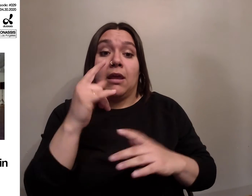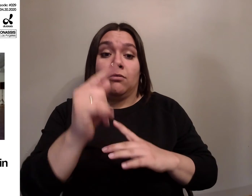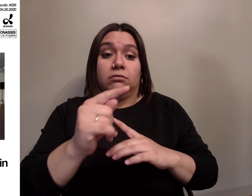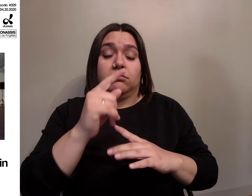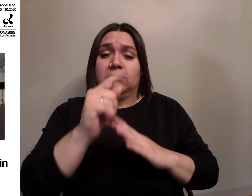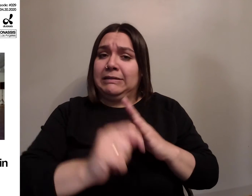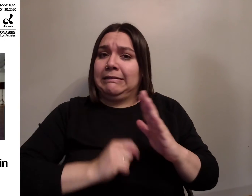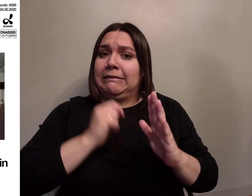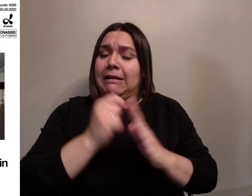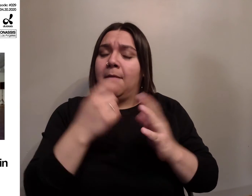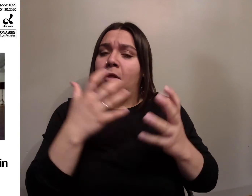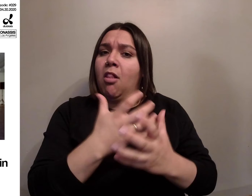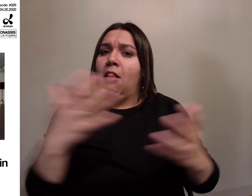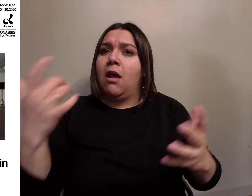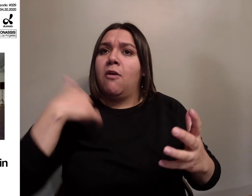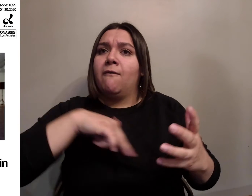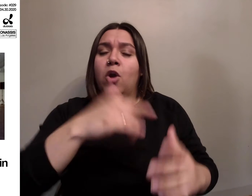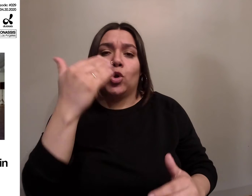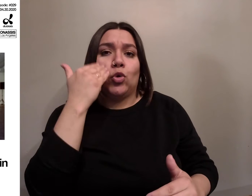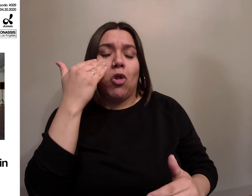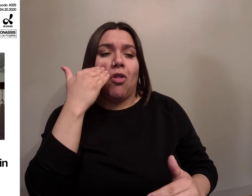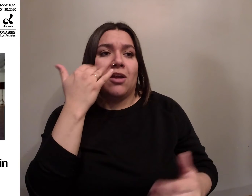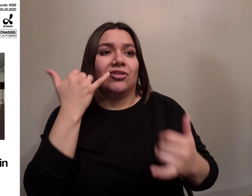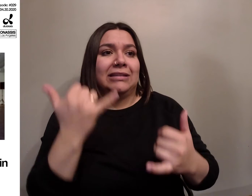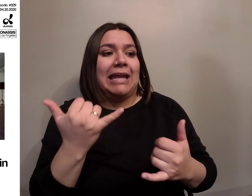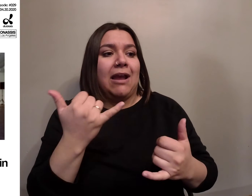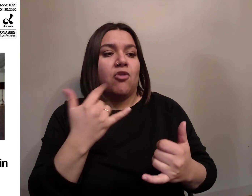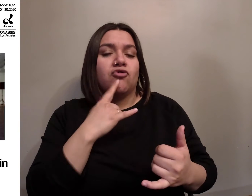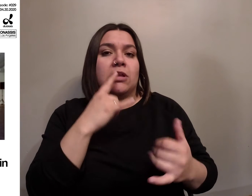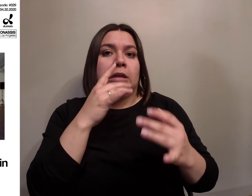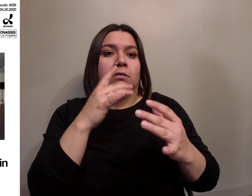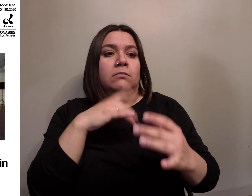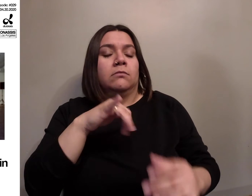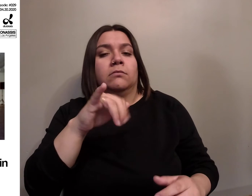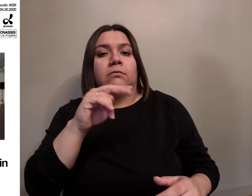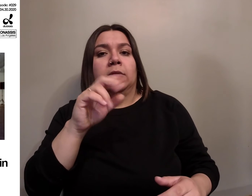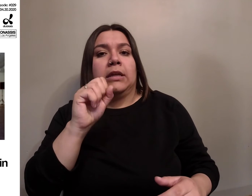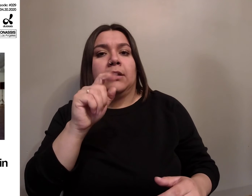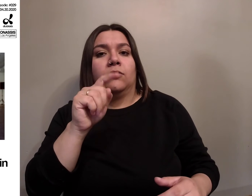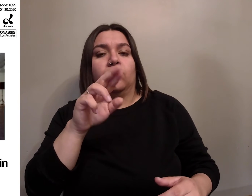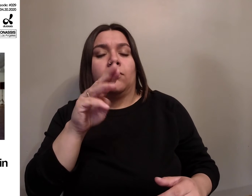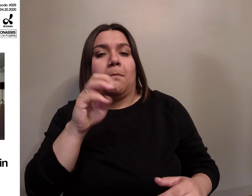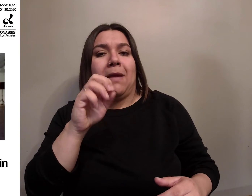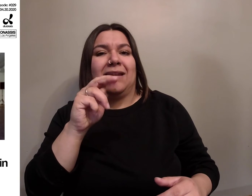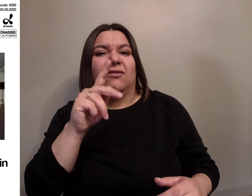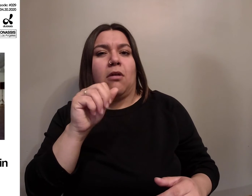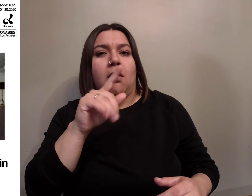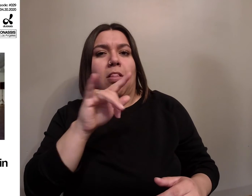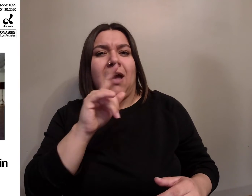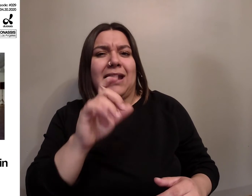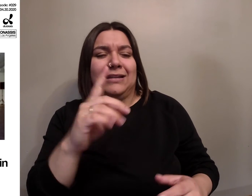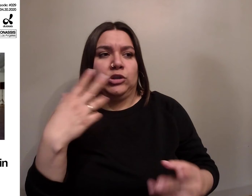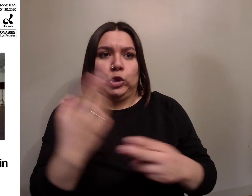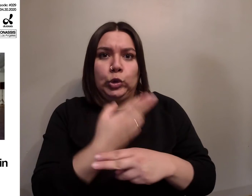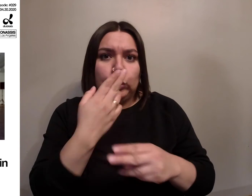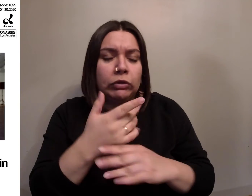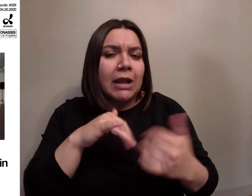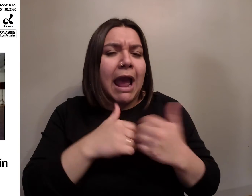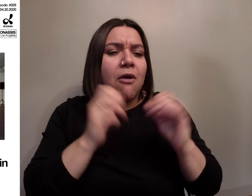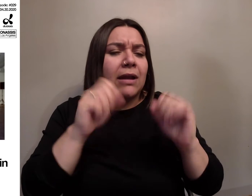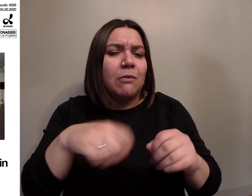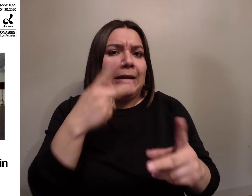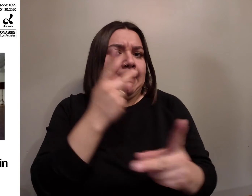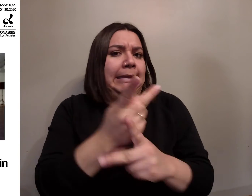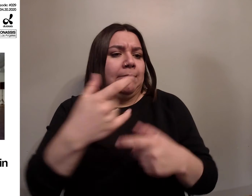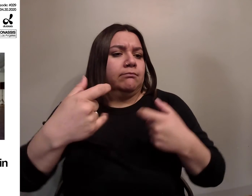relationship to art and our practice? Yeah, that's definitely the